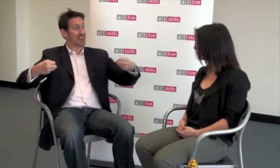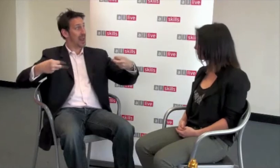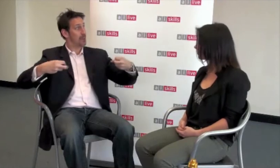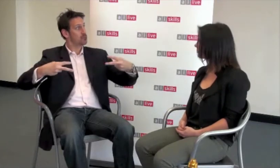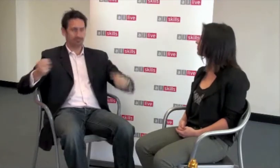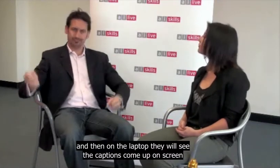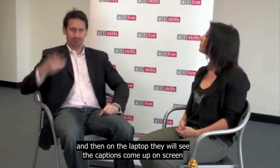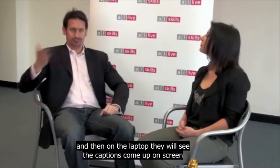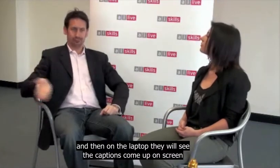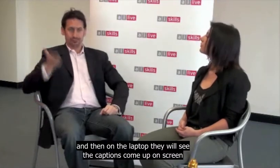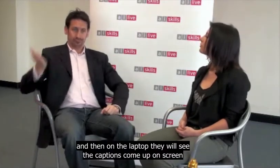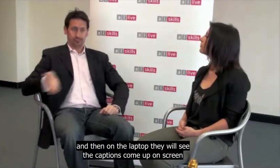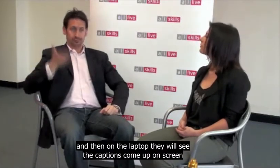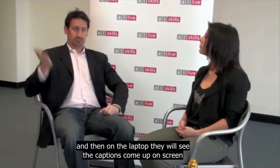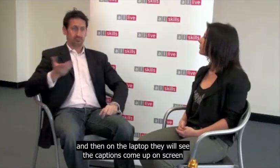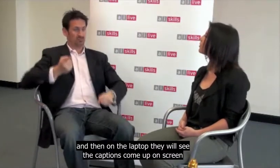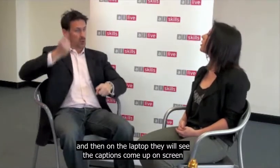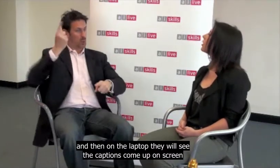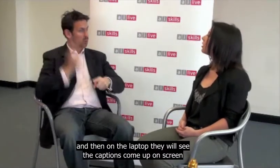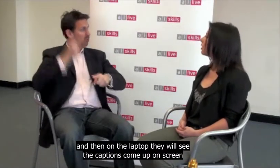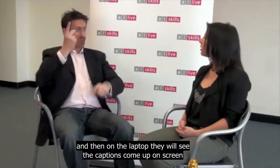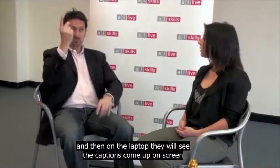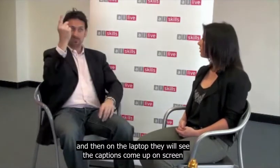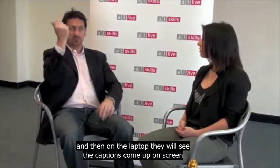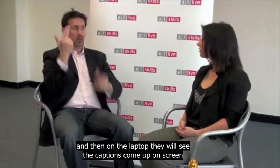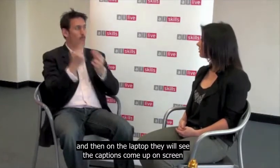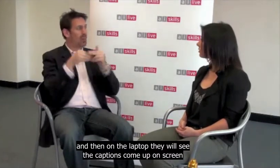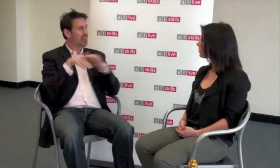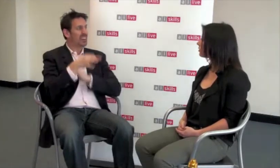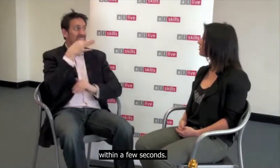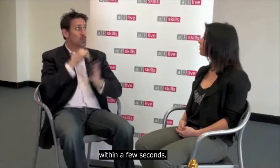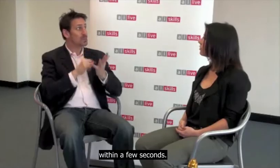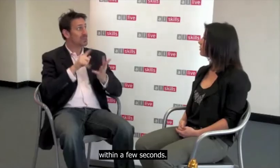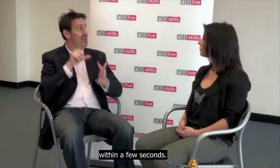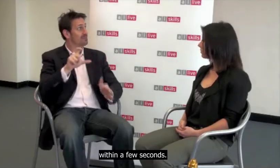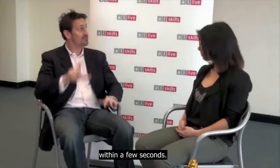And then on the laptop, they will see the captions come up on screen within a few seconds.